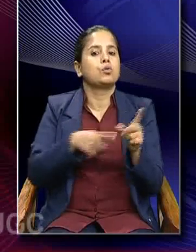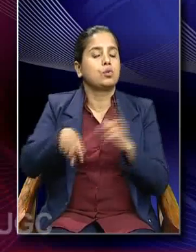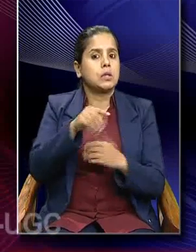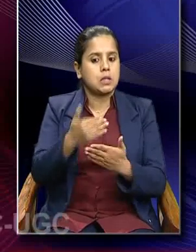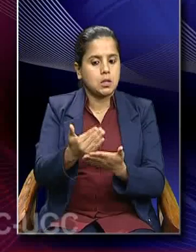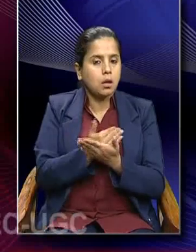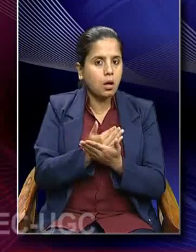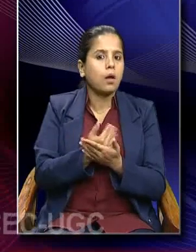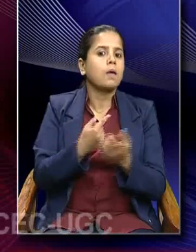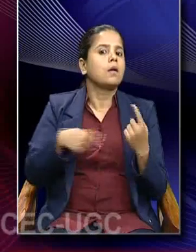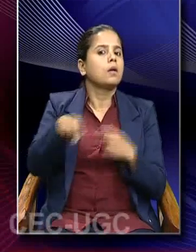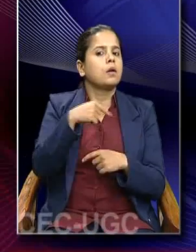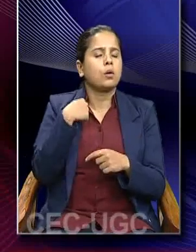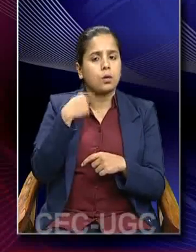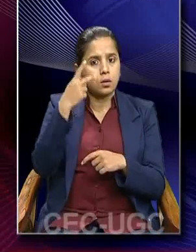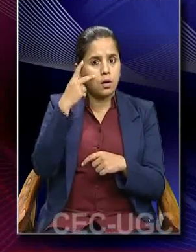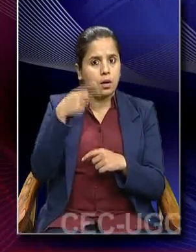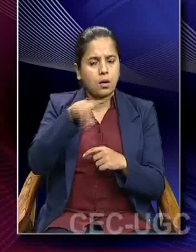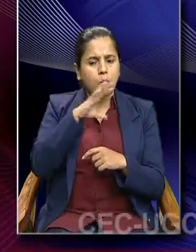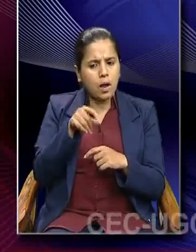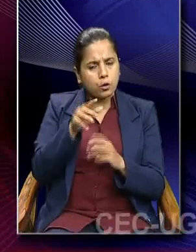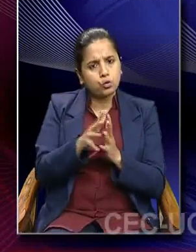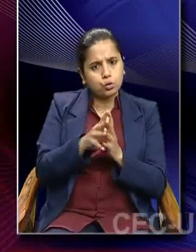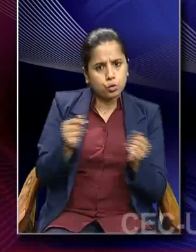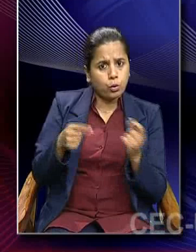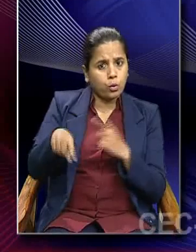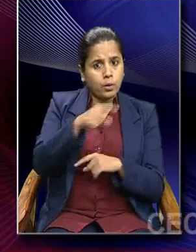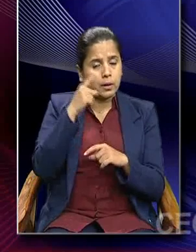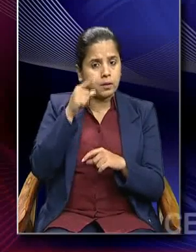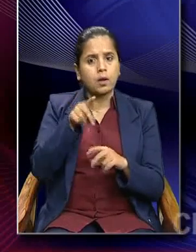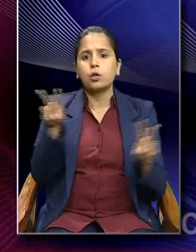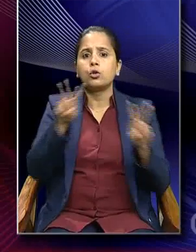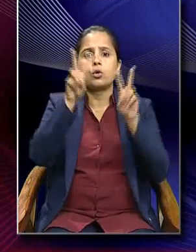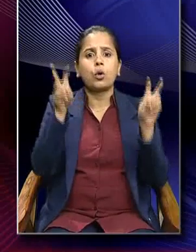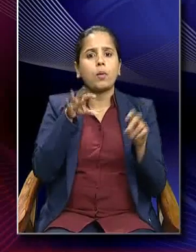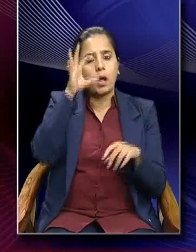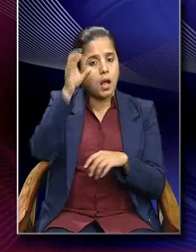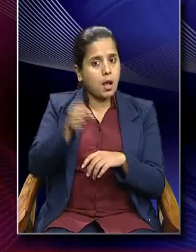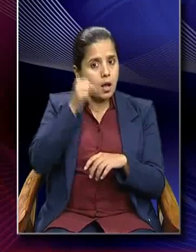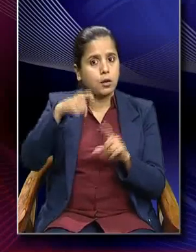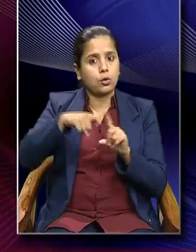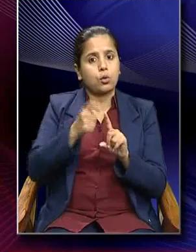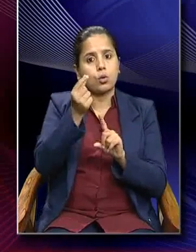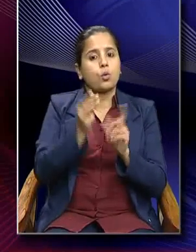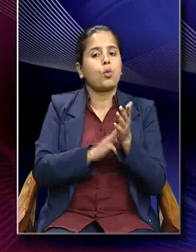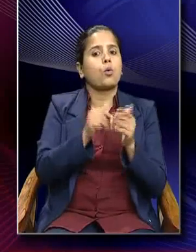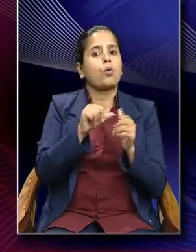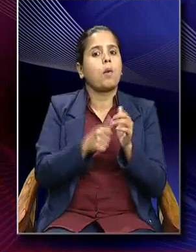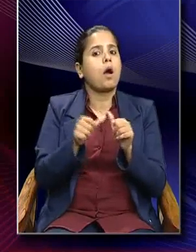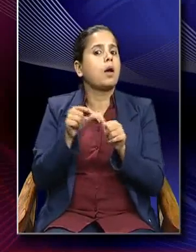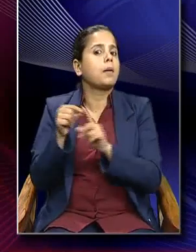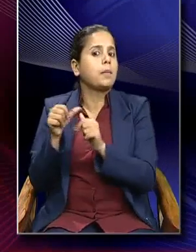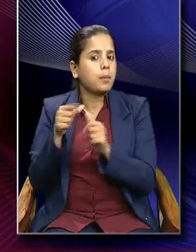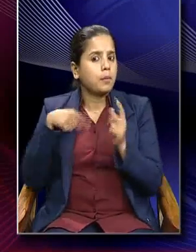when it is addressed in the context of Gandhian and Kumarappa model, the